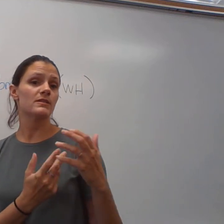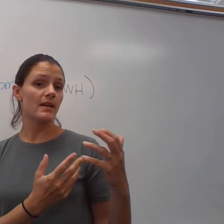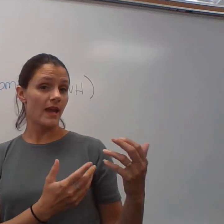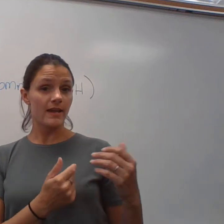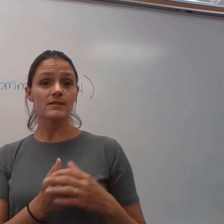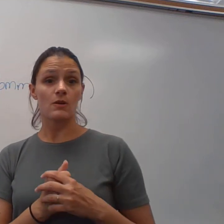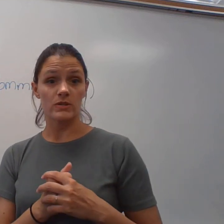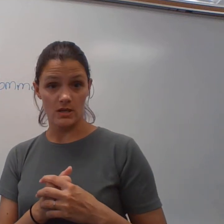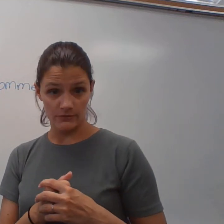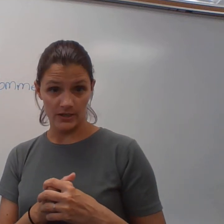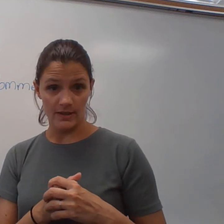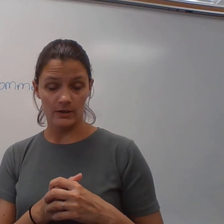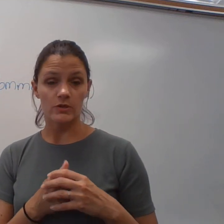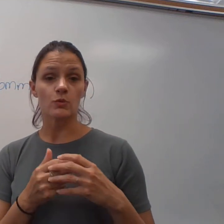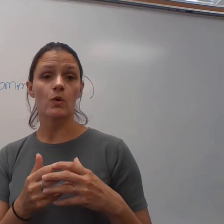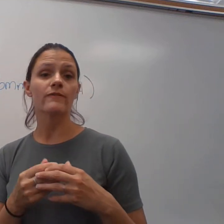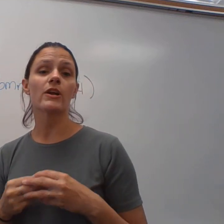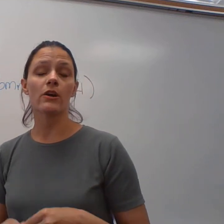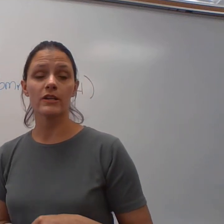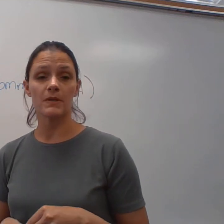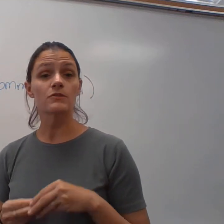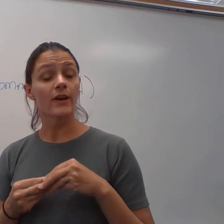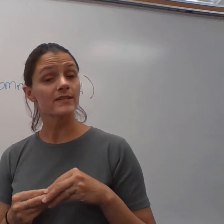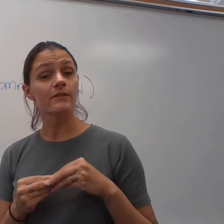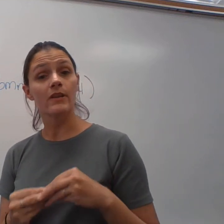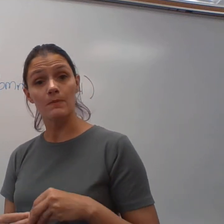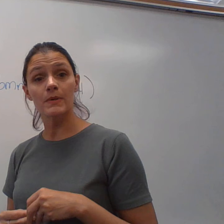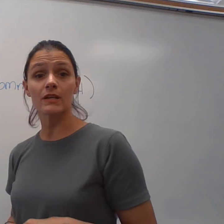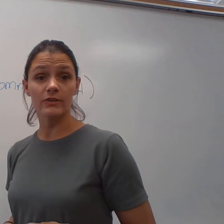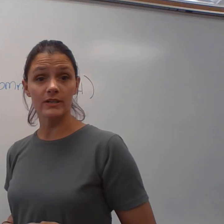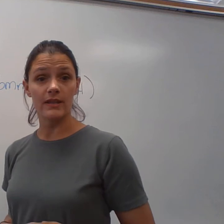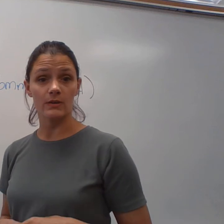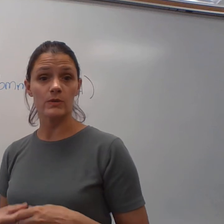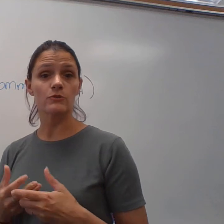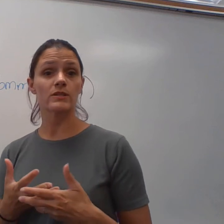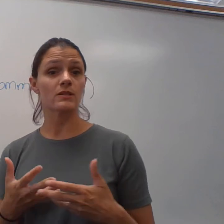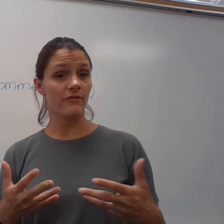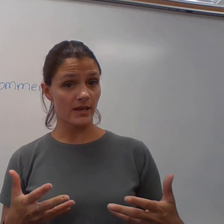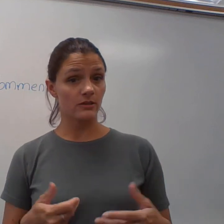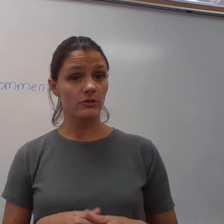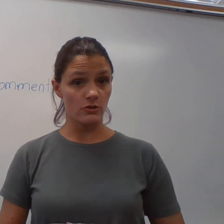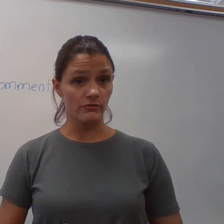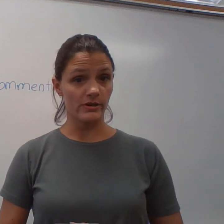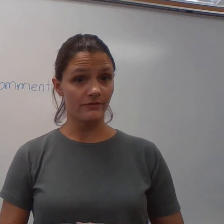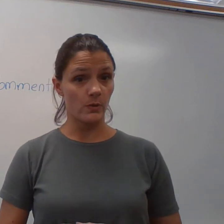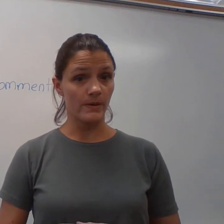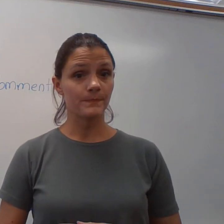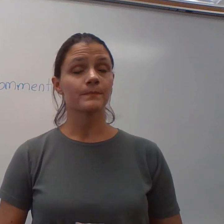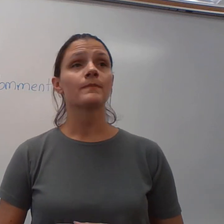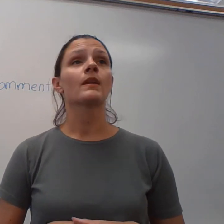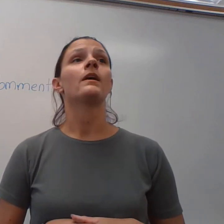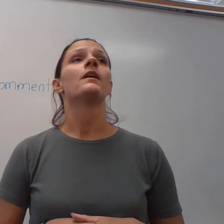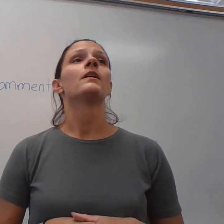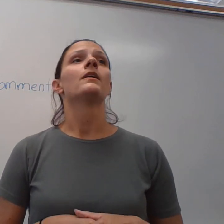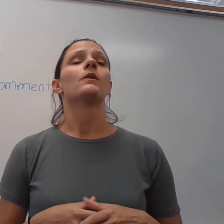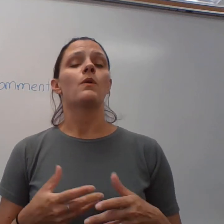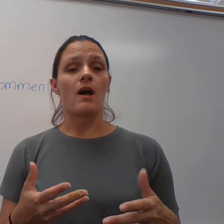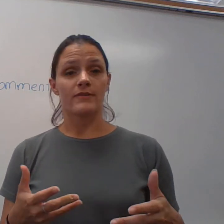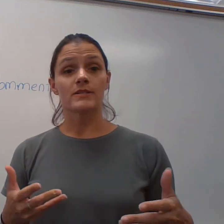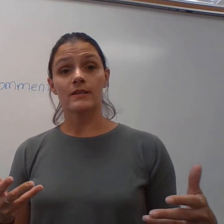saying ASL was not a real language. And one of the arguments for ASL not being a real language was the fact that there's no written form. While obviously that's